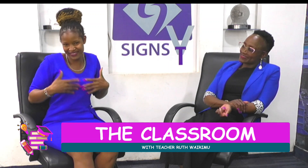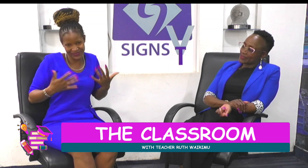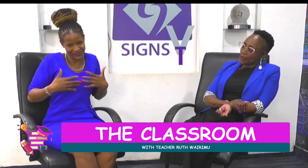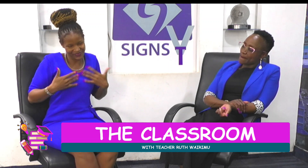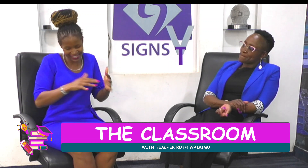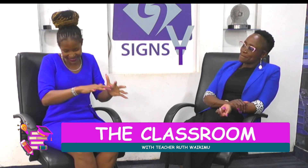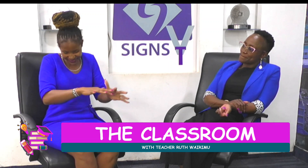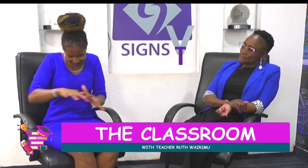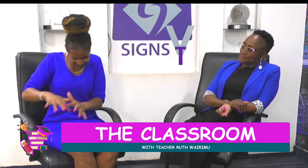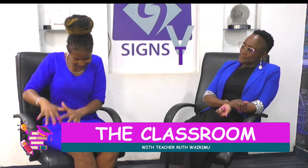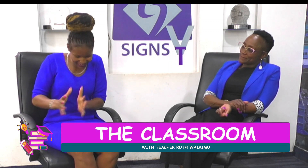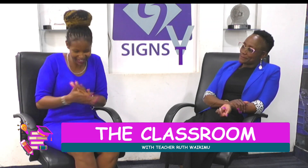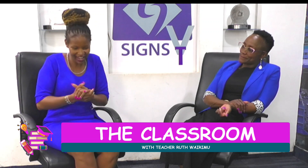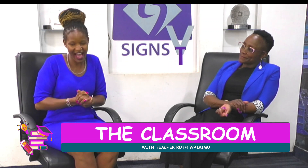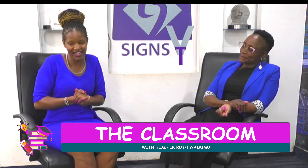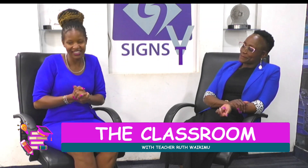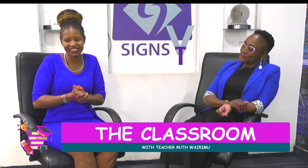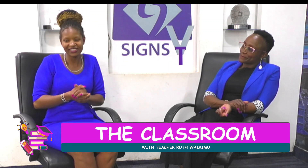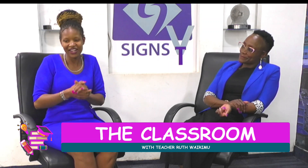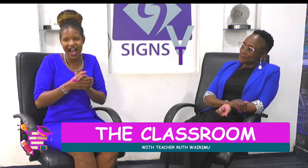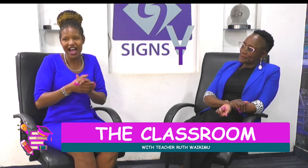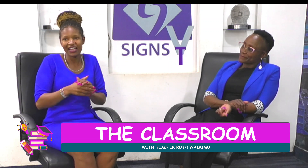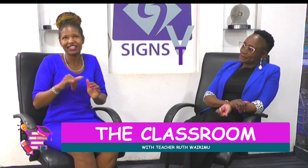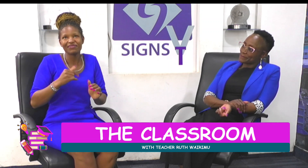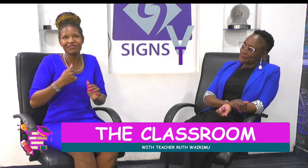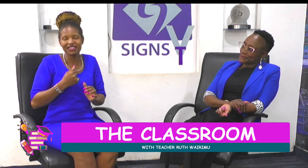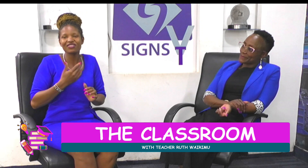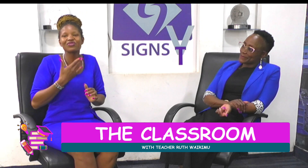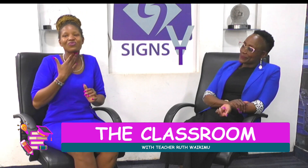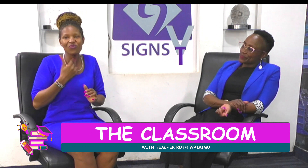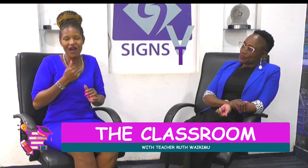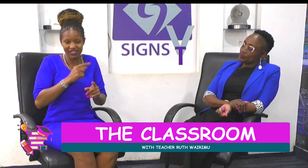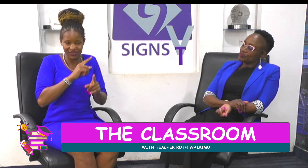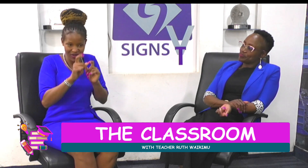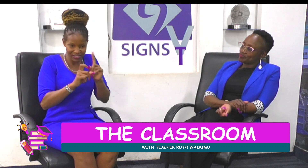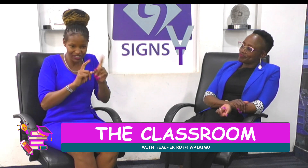And I'm very excited. I can't hide my excitement.